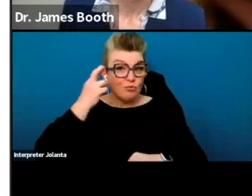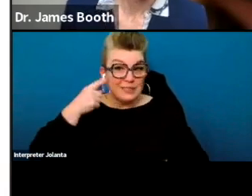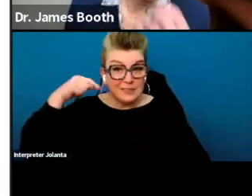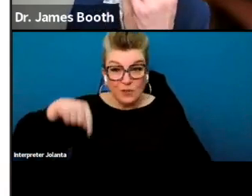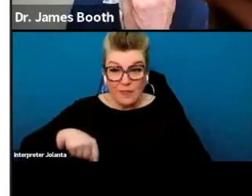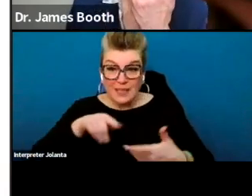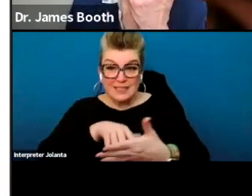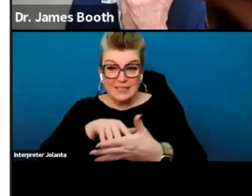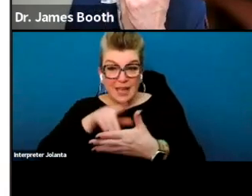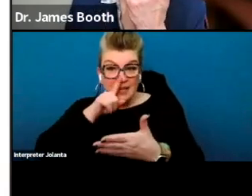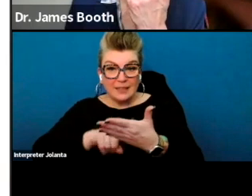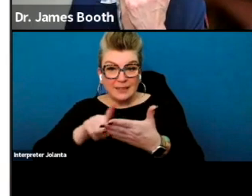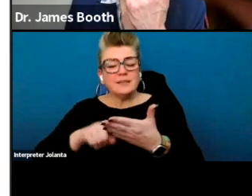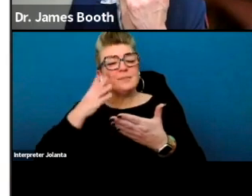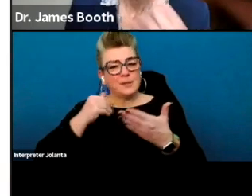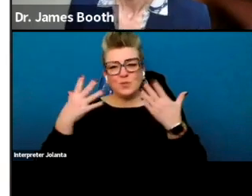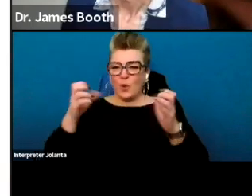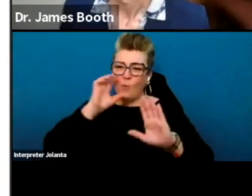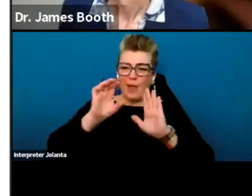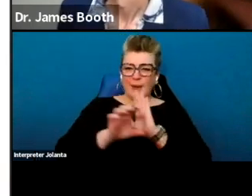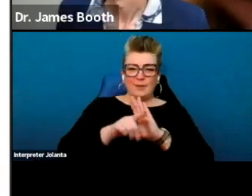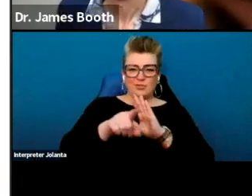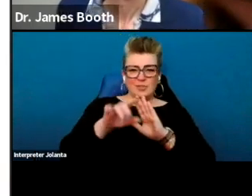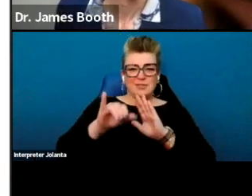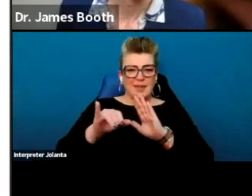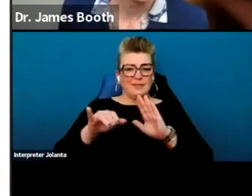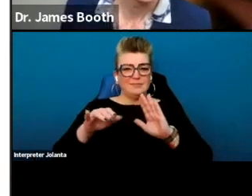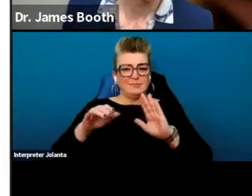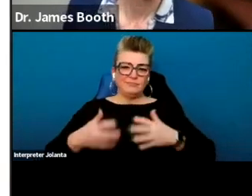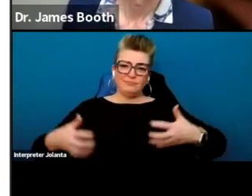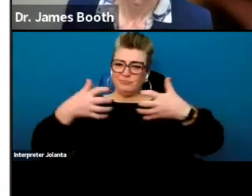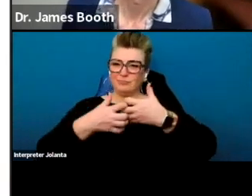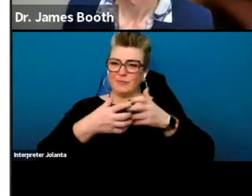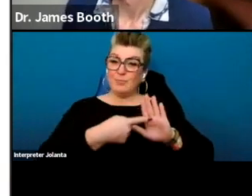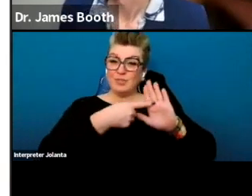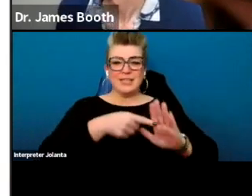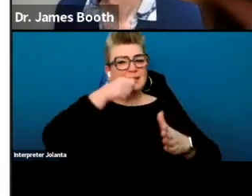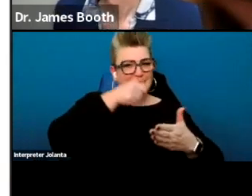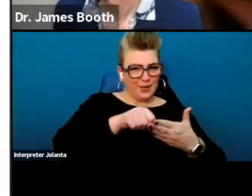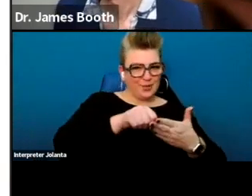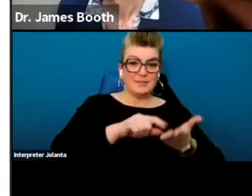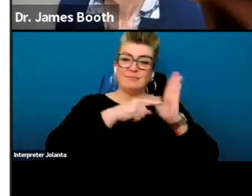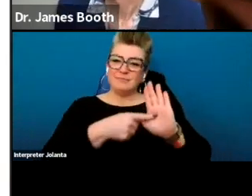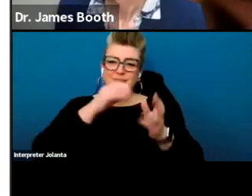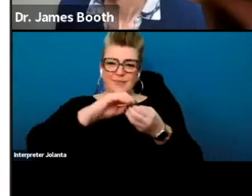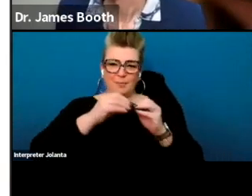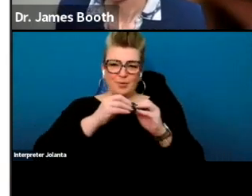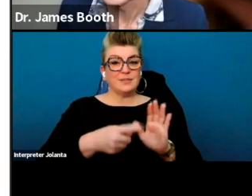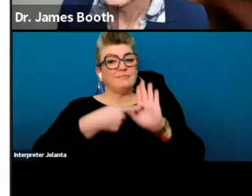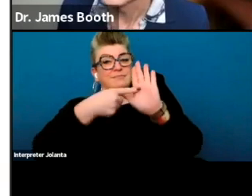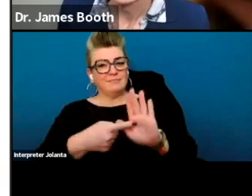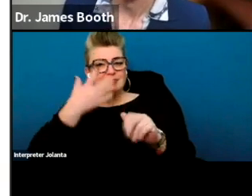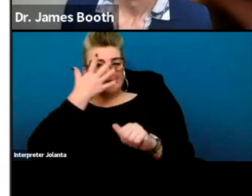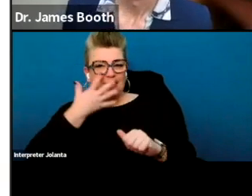study is to like have images that present letters, numbers, faces, and places in kind of like an